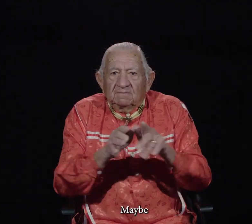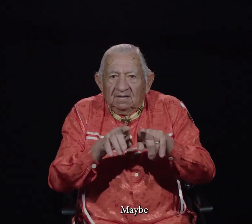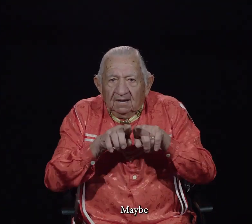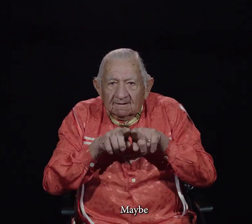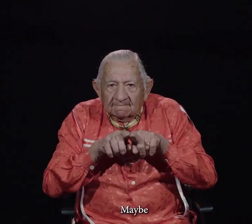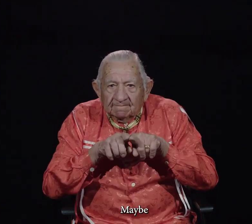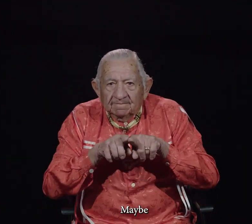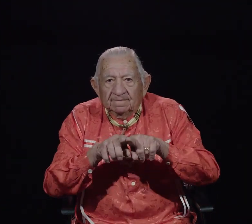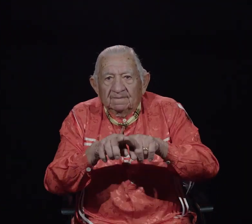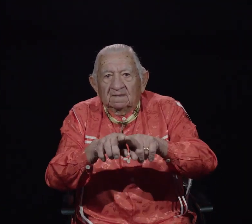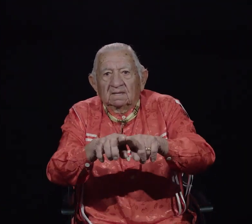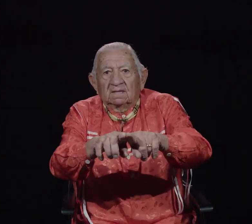maybe